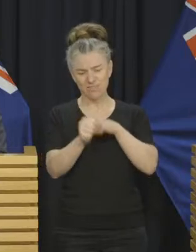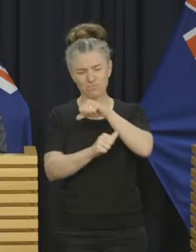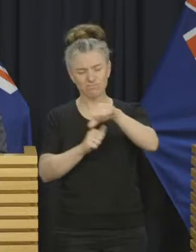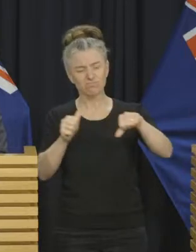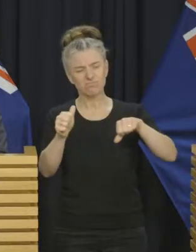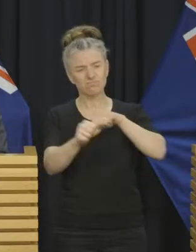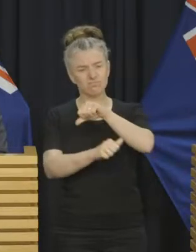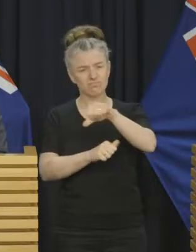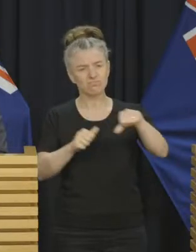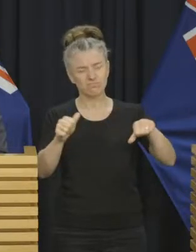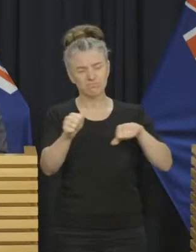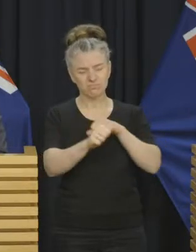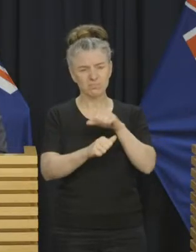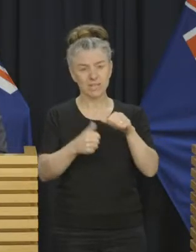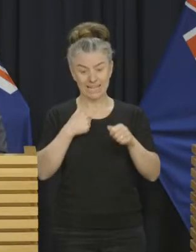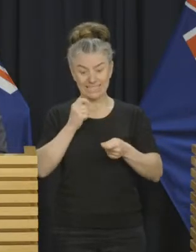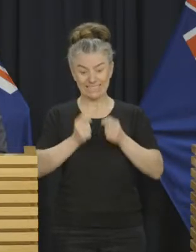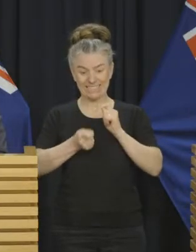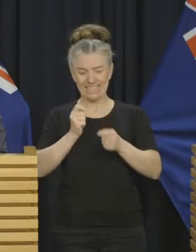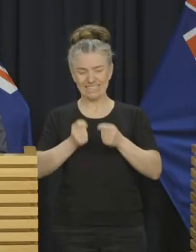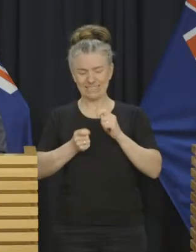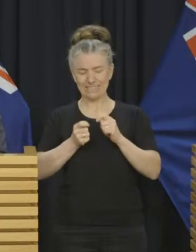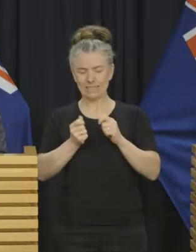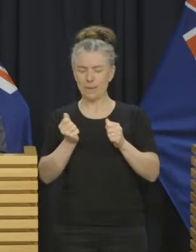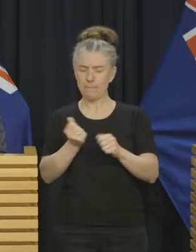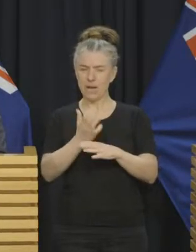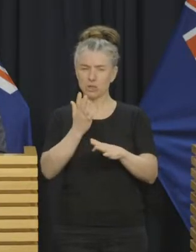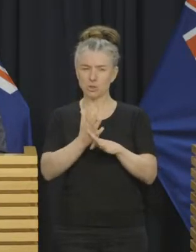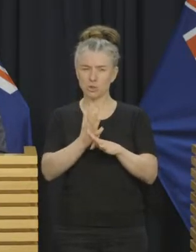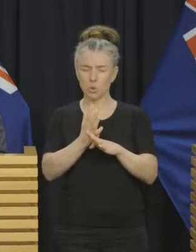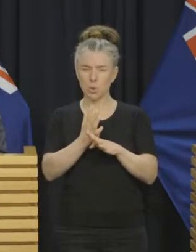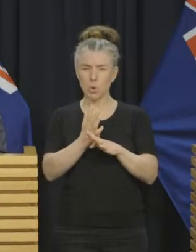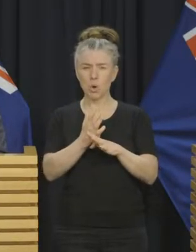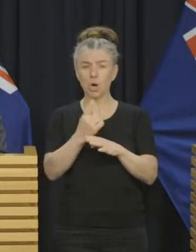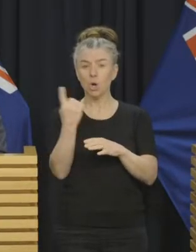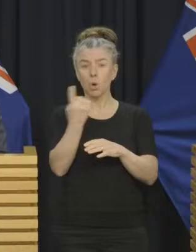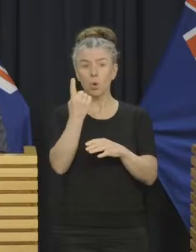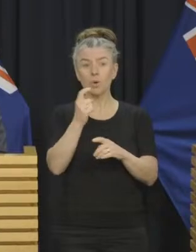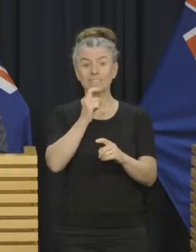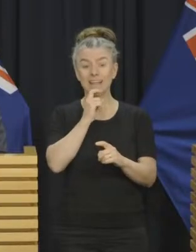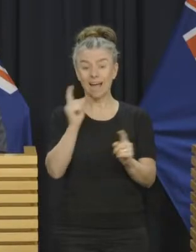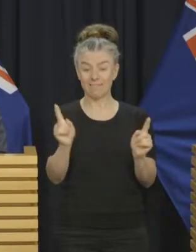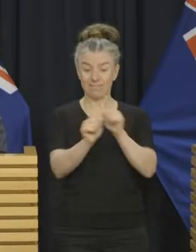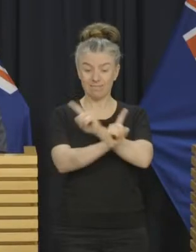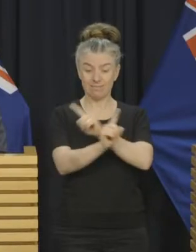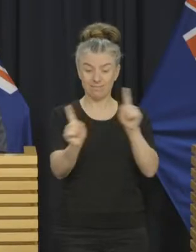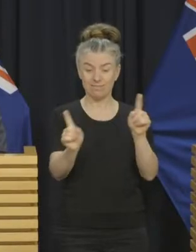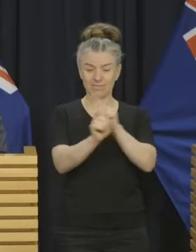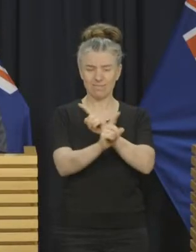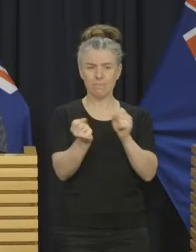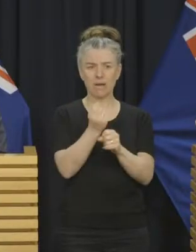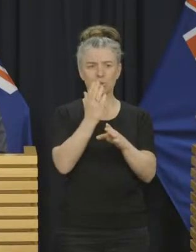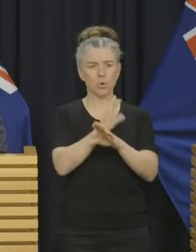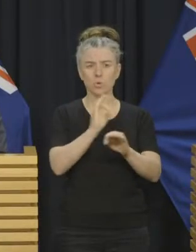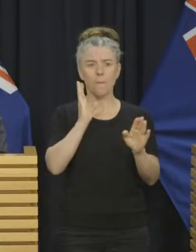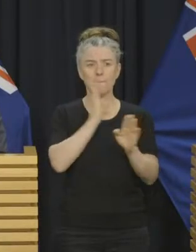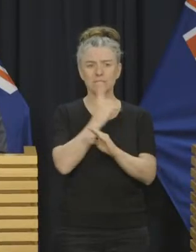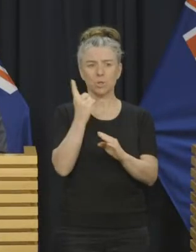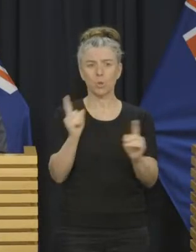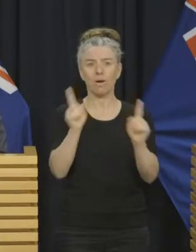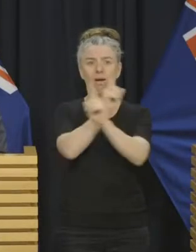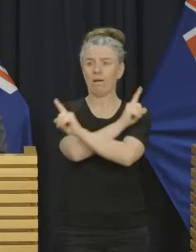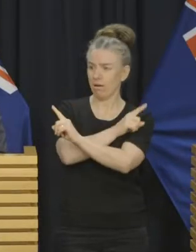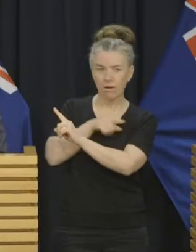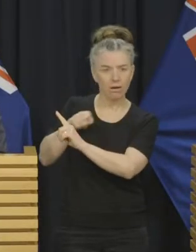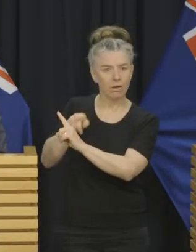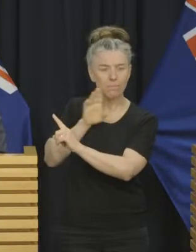out. So again, we're tailoring the testing to make sure that everyone rotating in and out is tested during their time there, and we're also looking at what